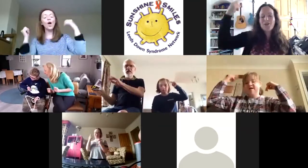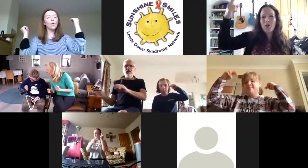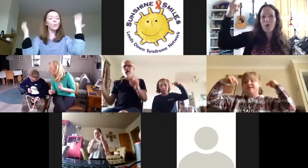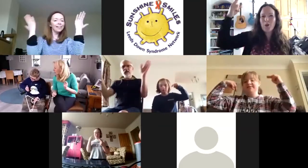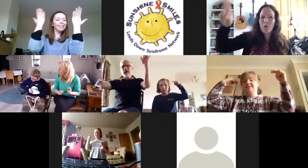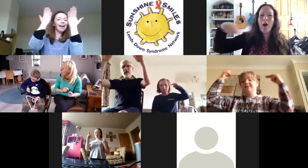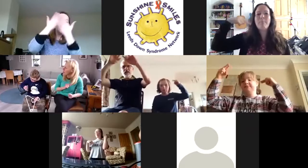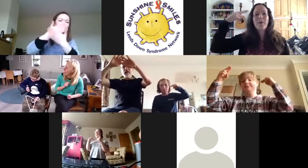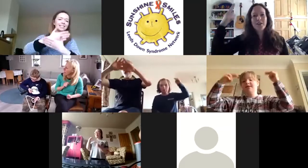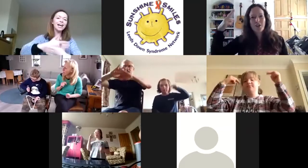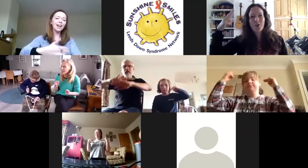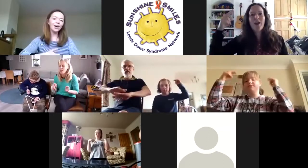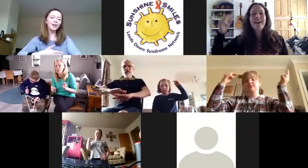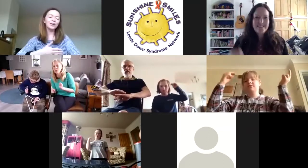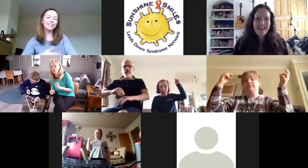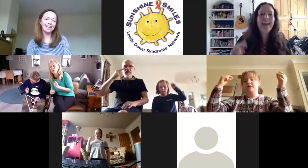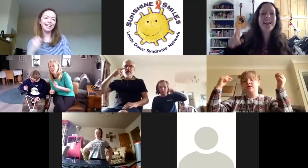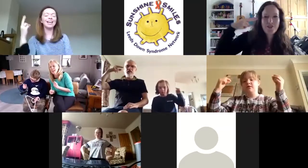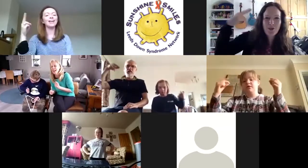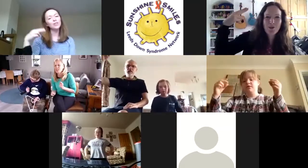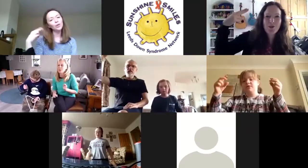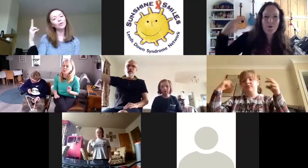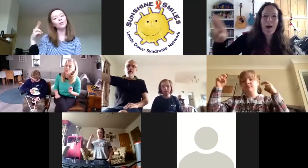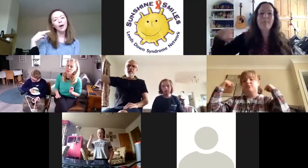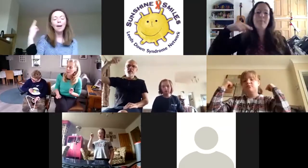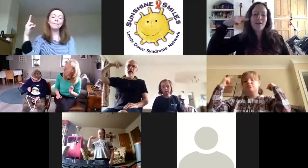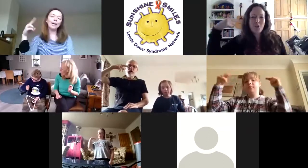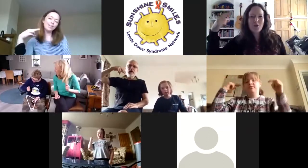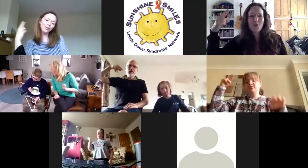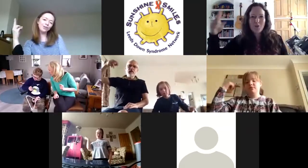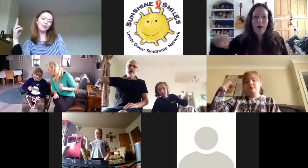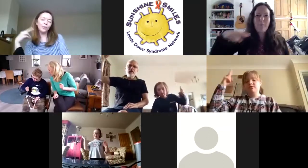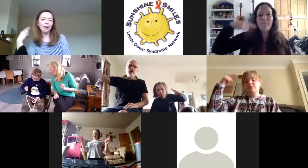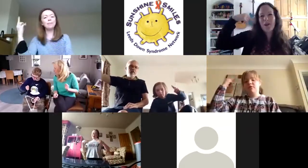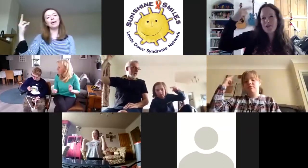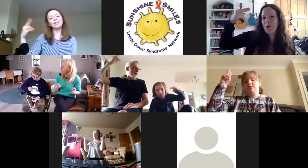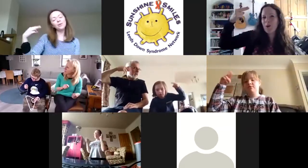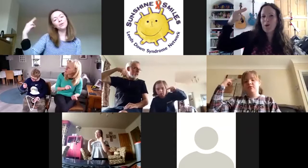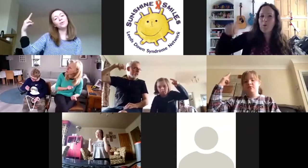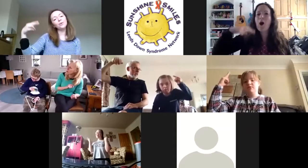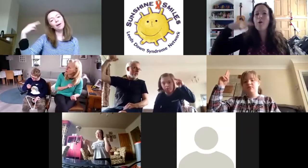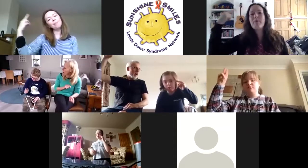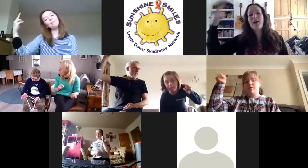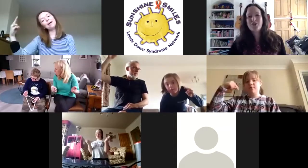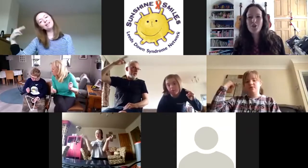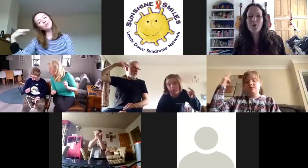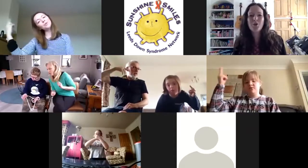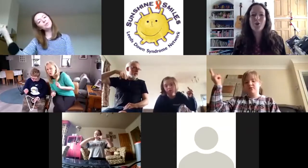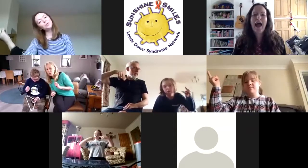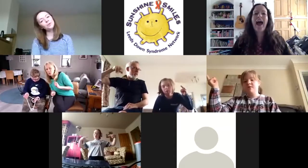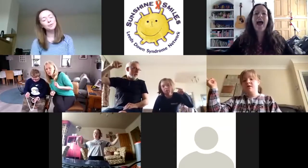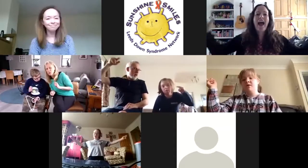a doo-wop, a doo. Singing a doo-wop, a doo-wop, a doo-wop, a